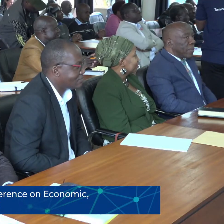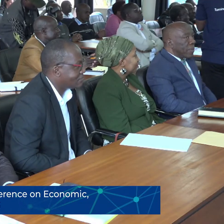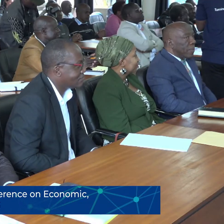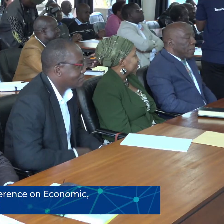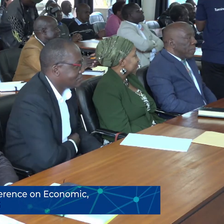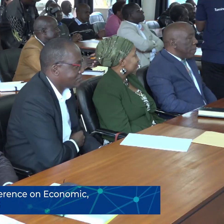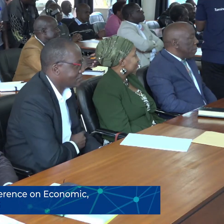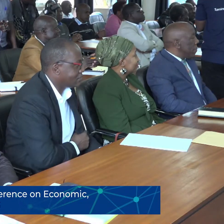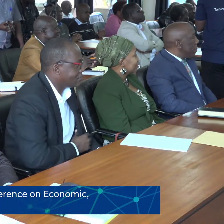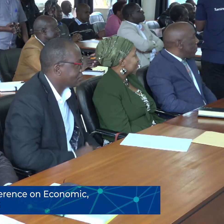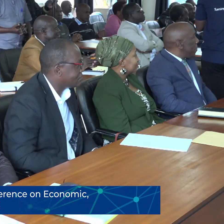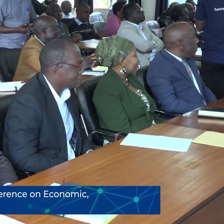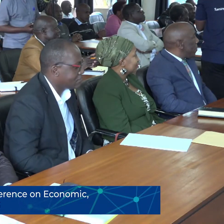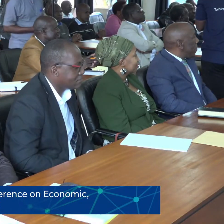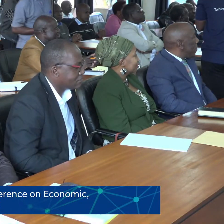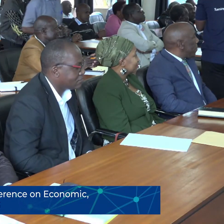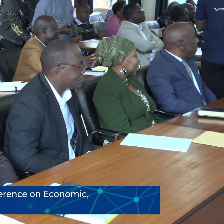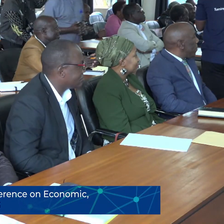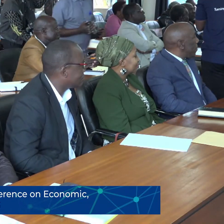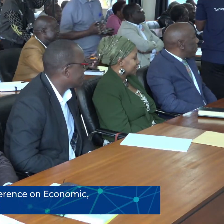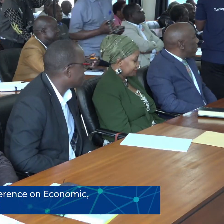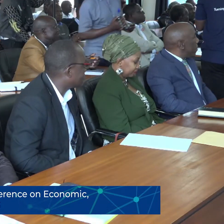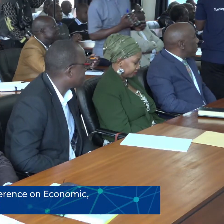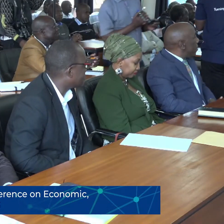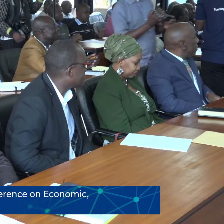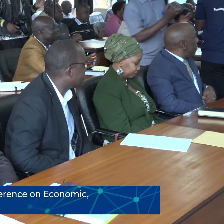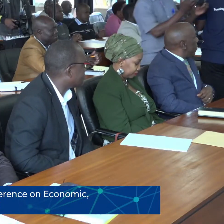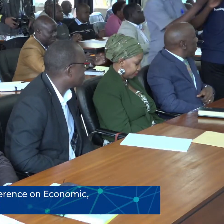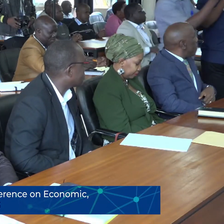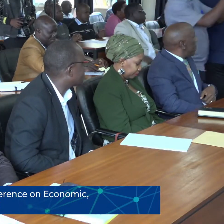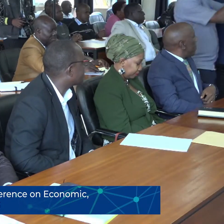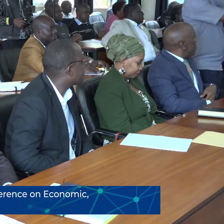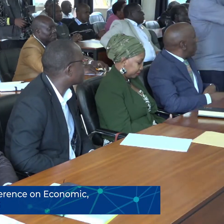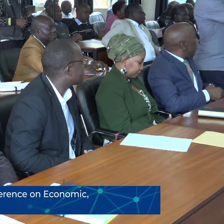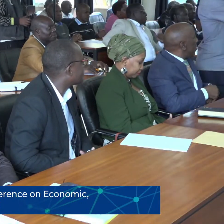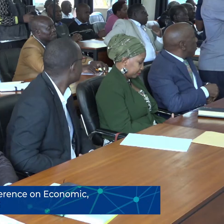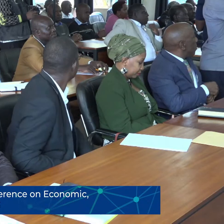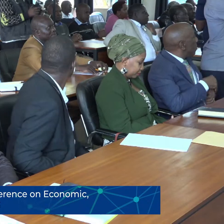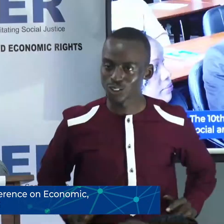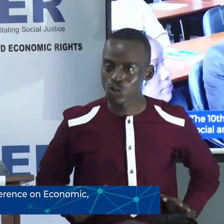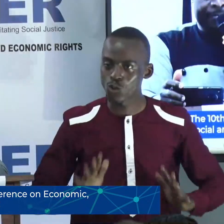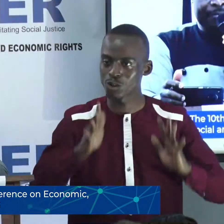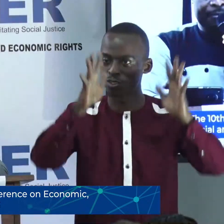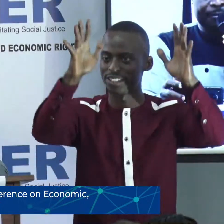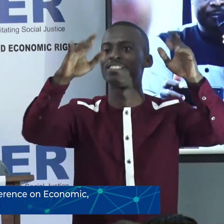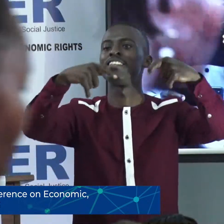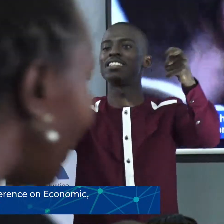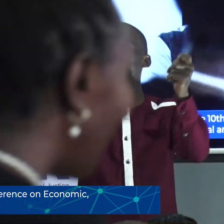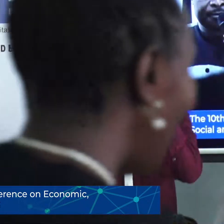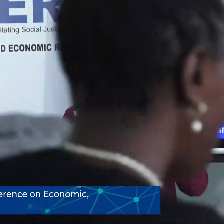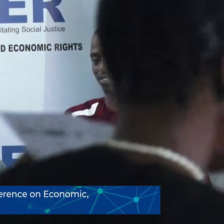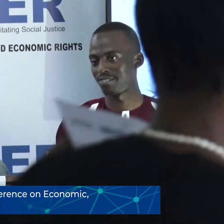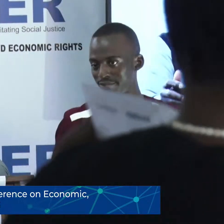along with us over the years, and we must congratulate them.